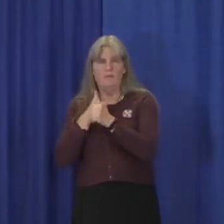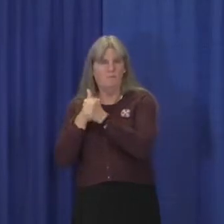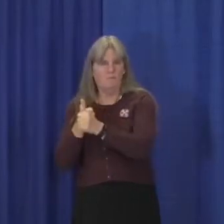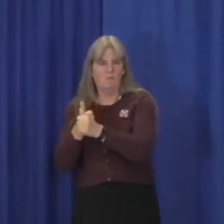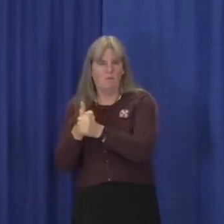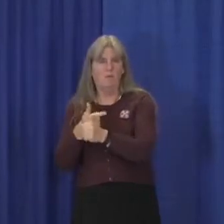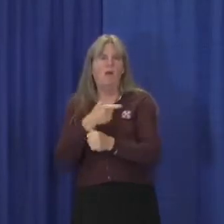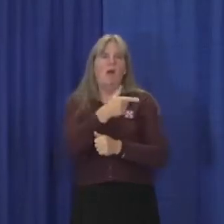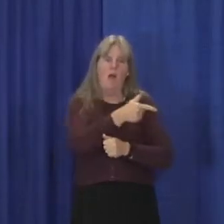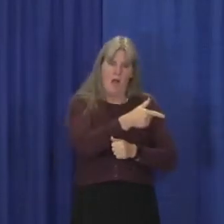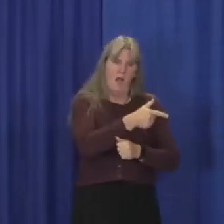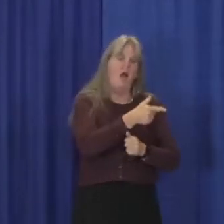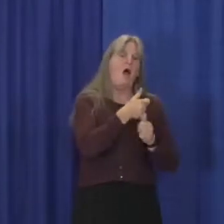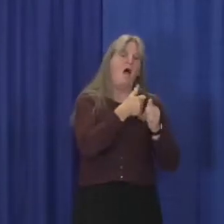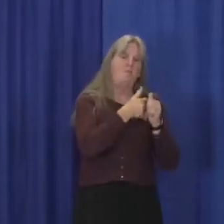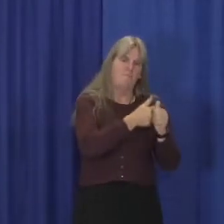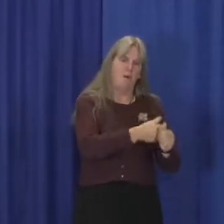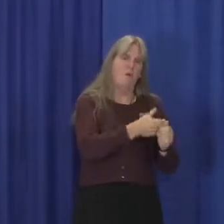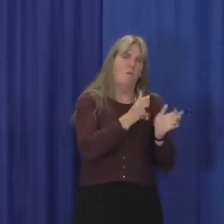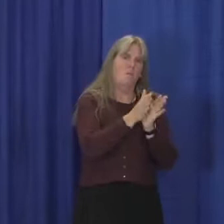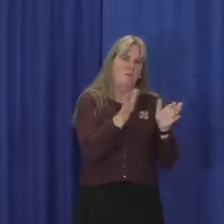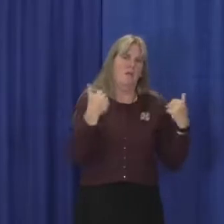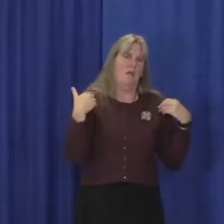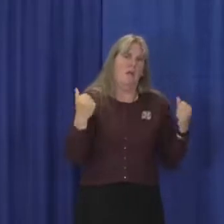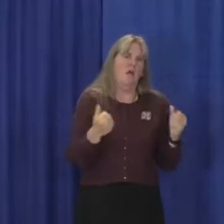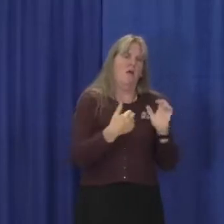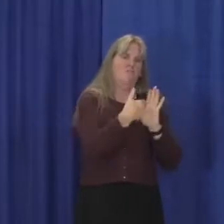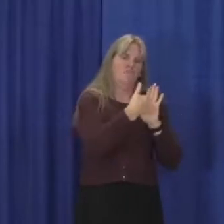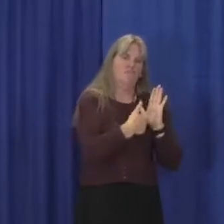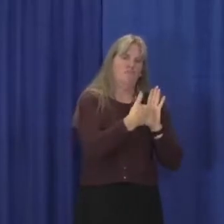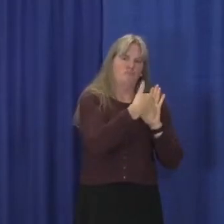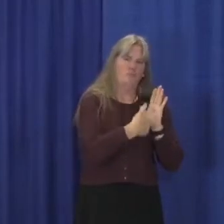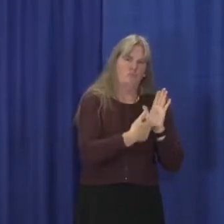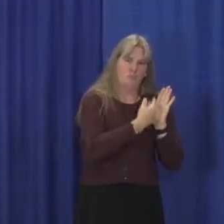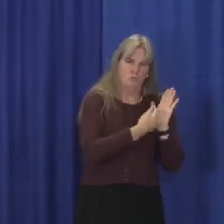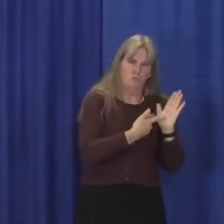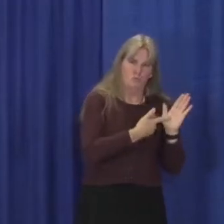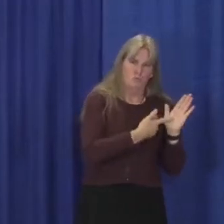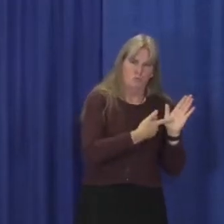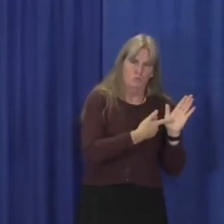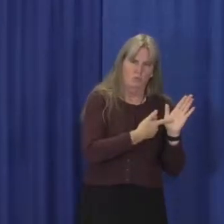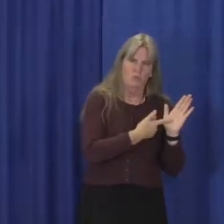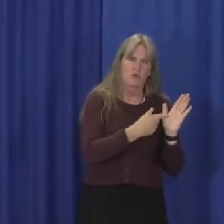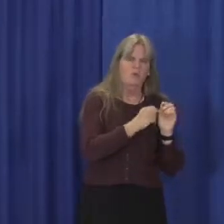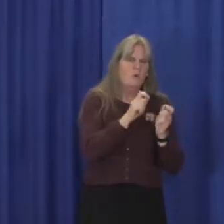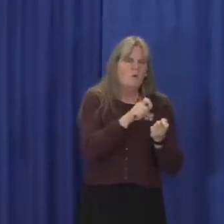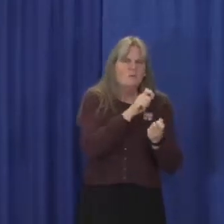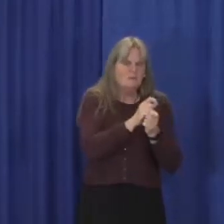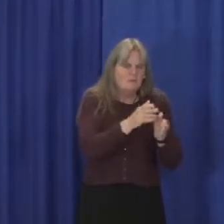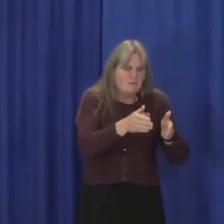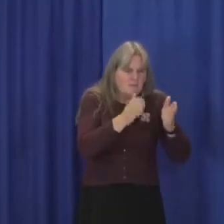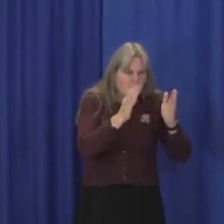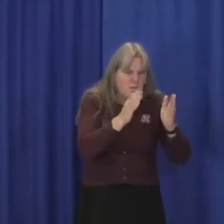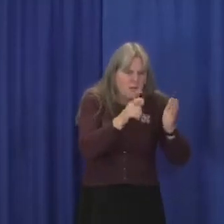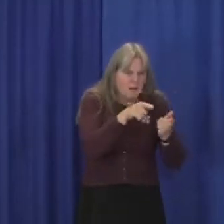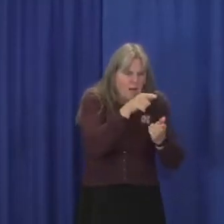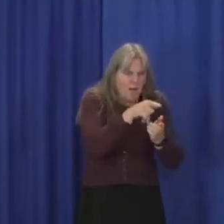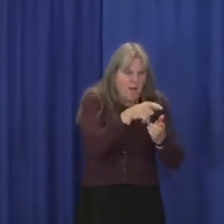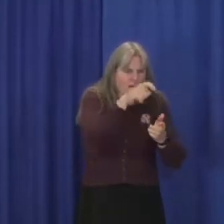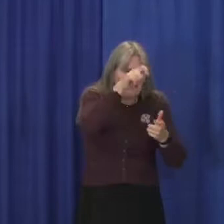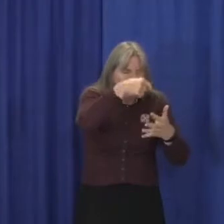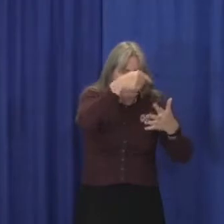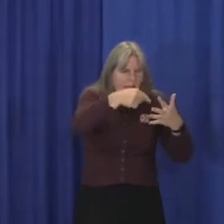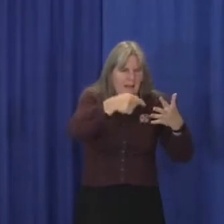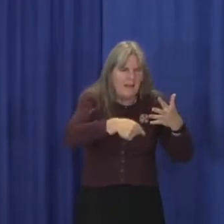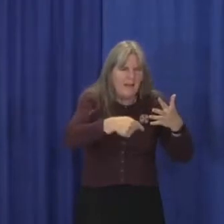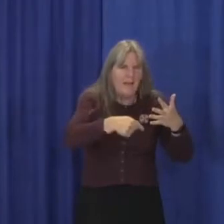lead of how to best protect our complete population. So we're moving to a more targeted approach that is now required.